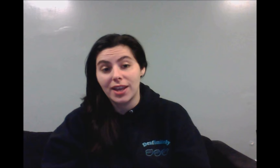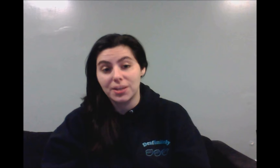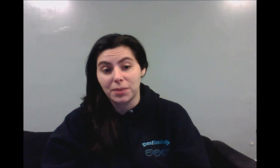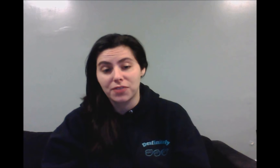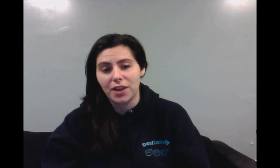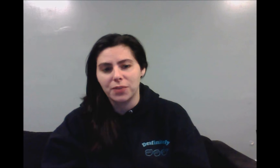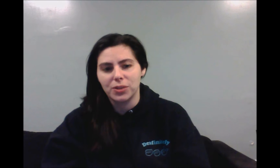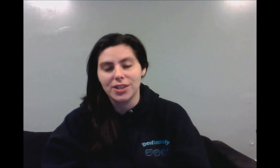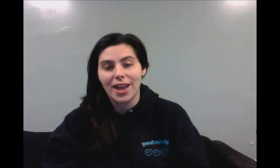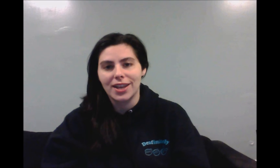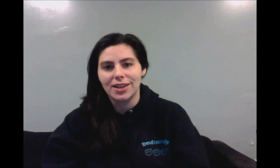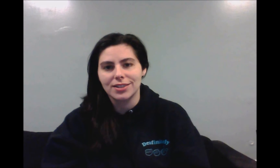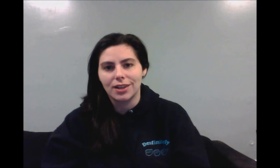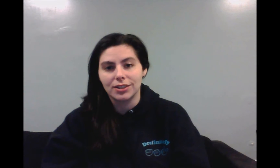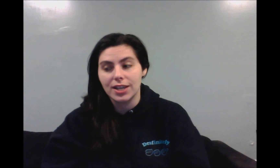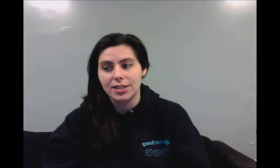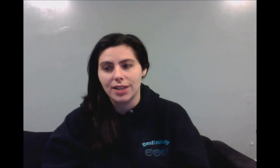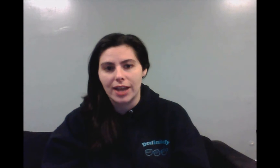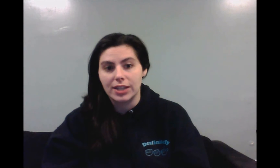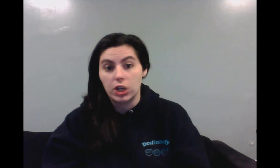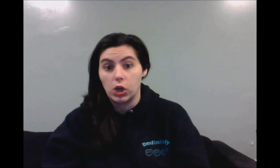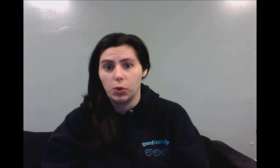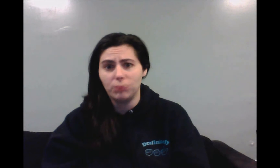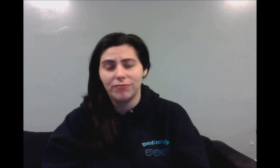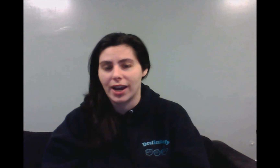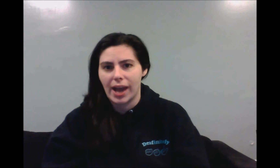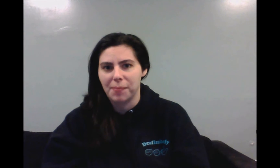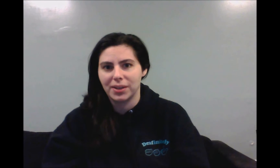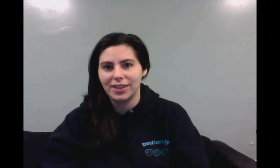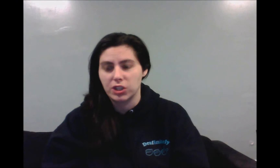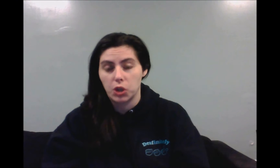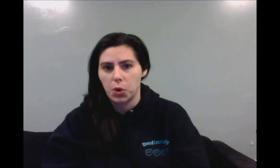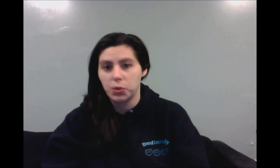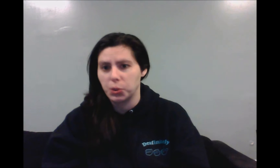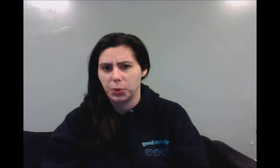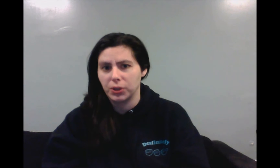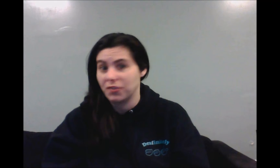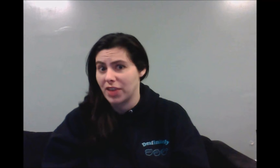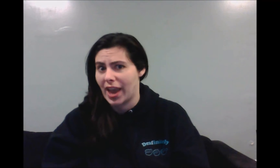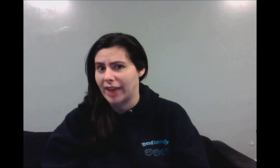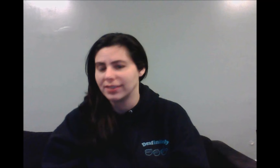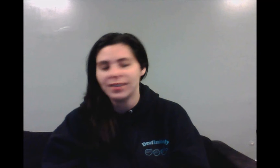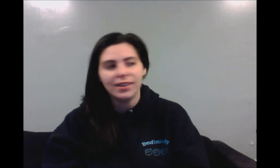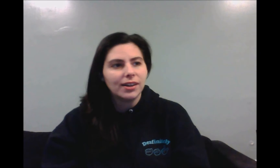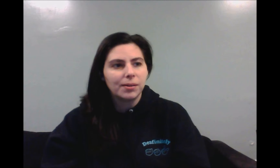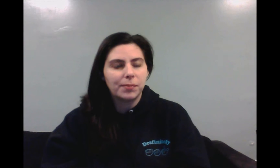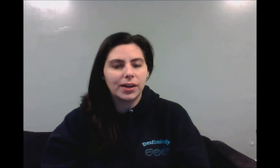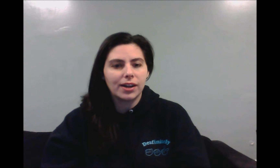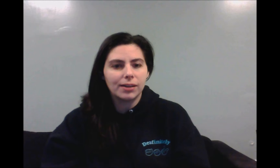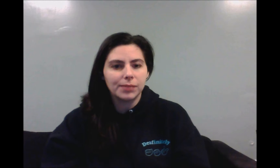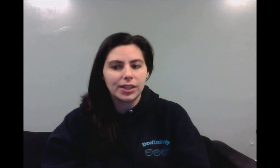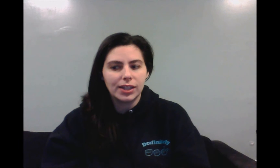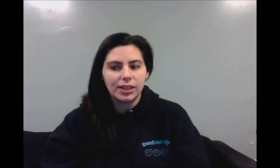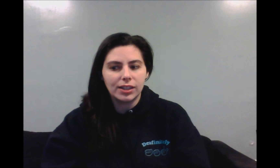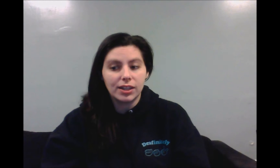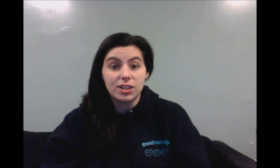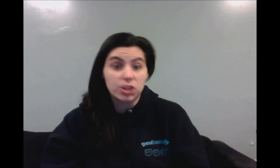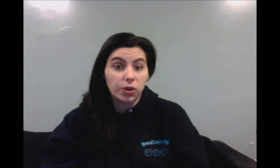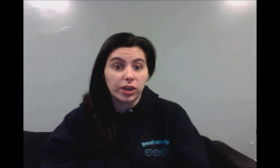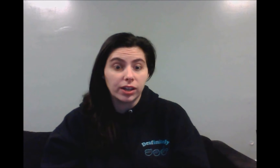His best friend was egging us on to kiss, and I said no, not happening. That's no, too early for that. But he's 30. He's